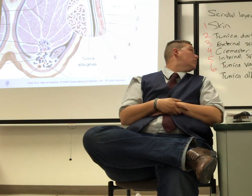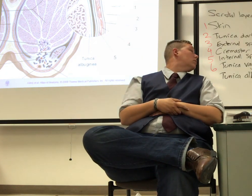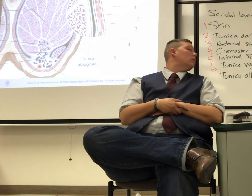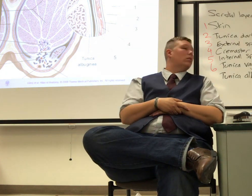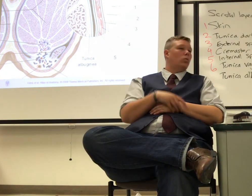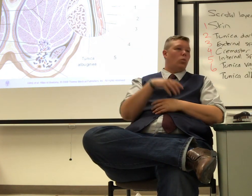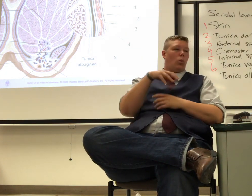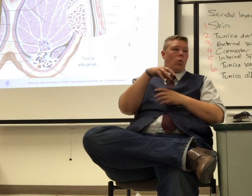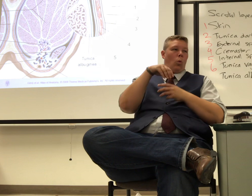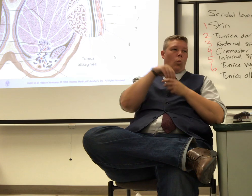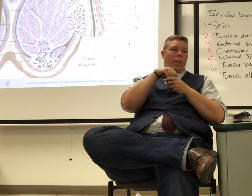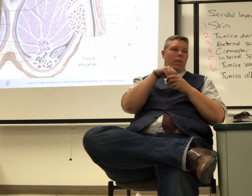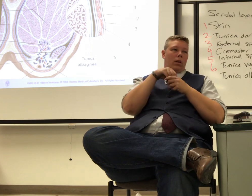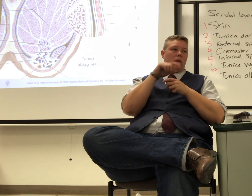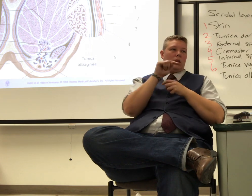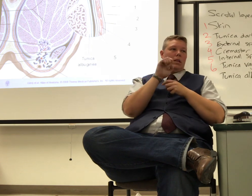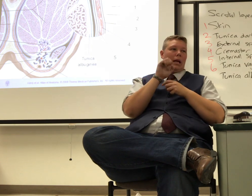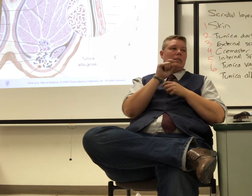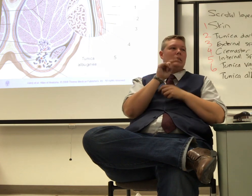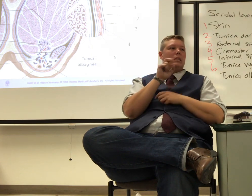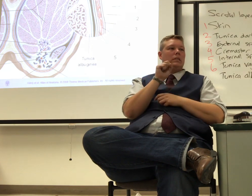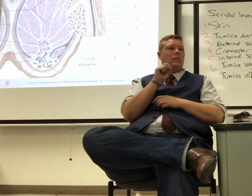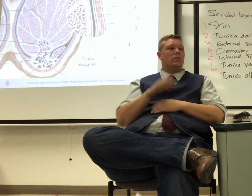within testes.